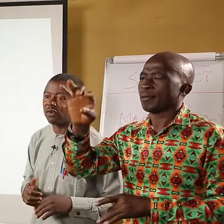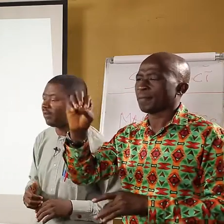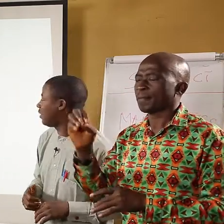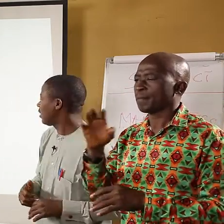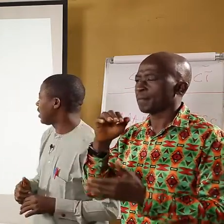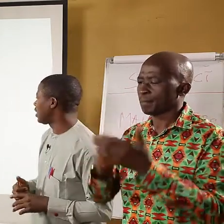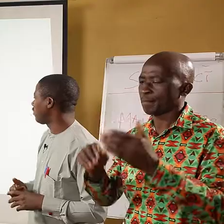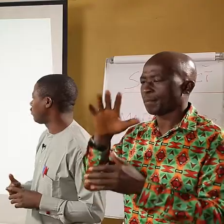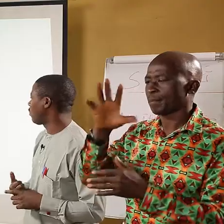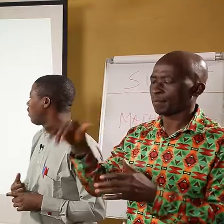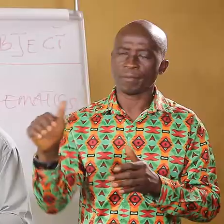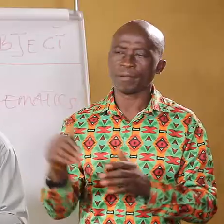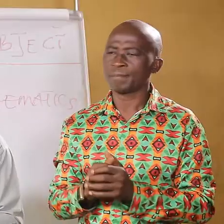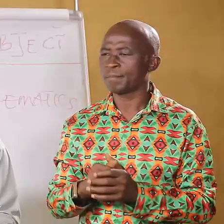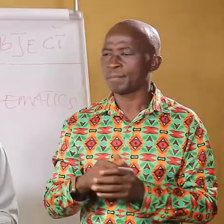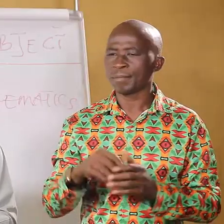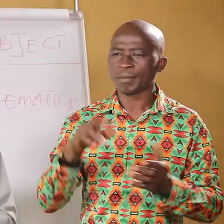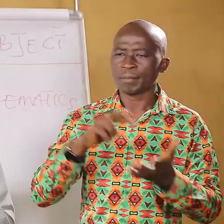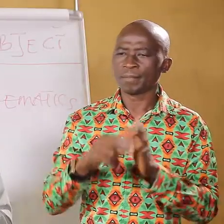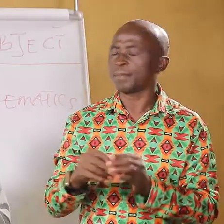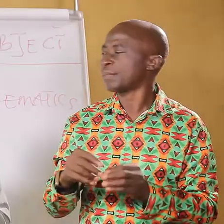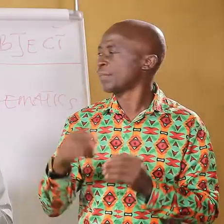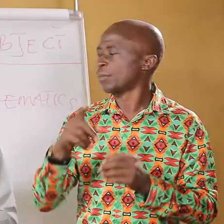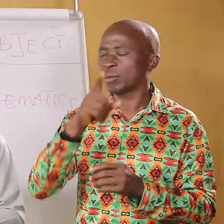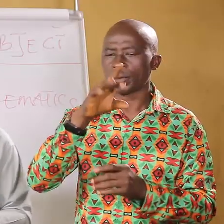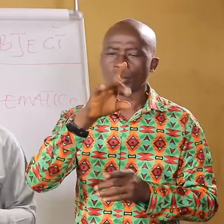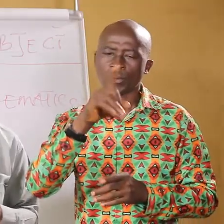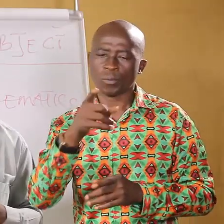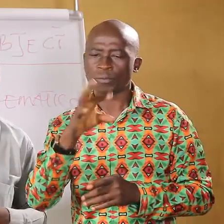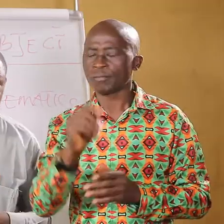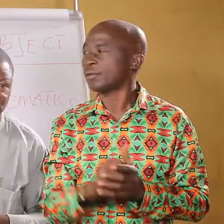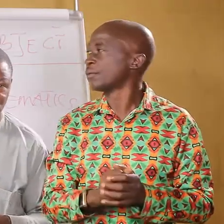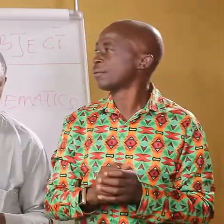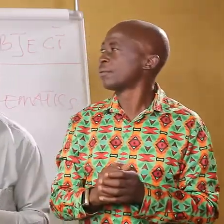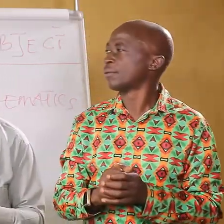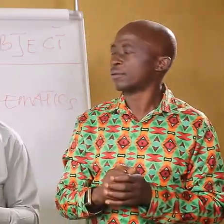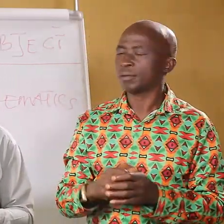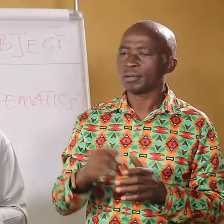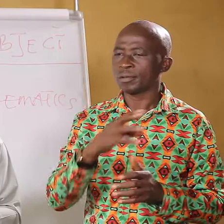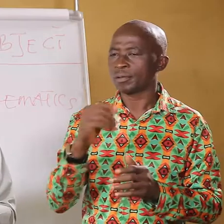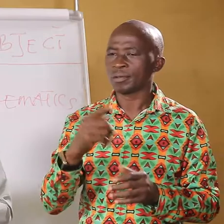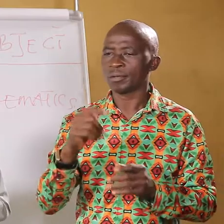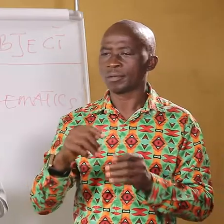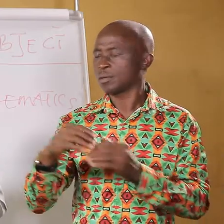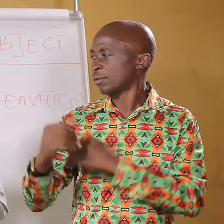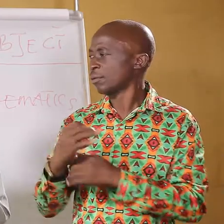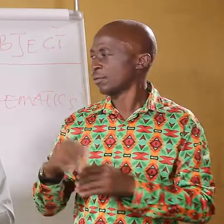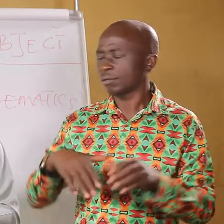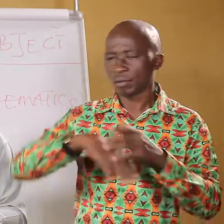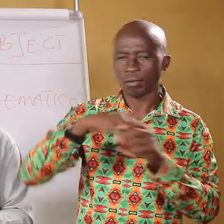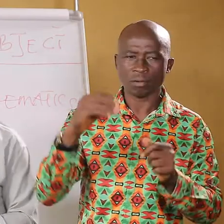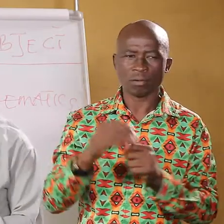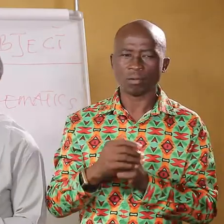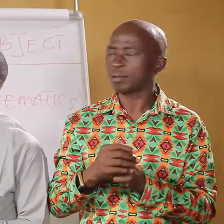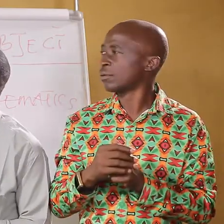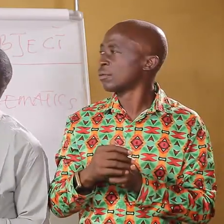minus 55. That gives you 125. Hence, the angles of the exterior, angles of